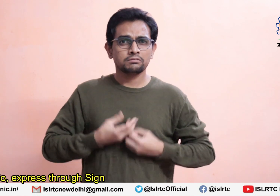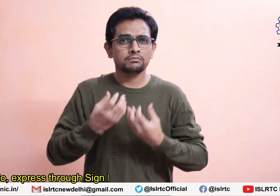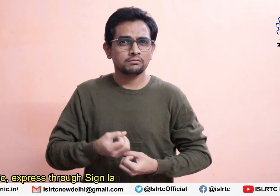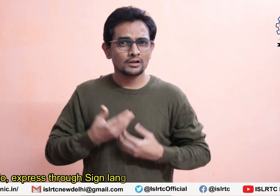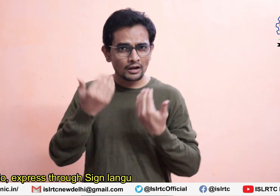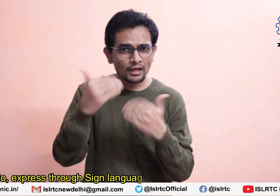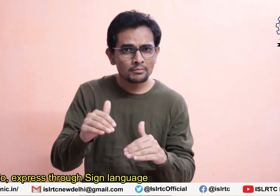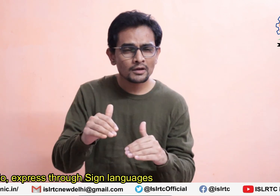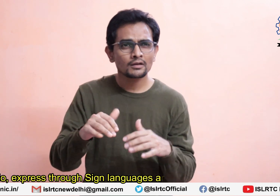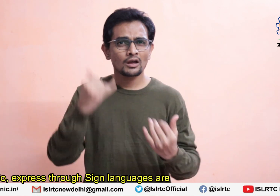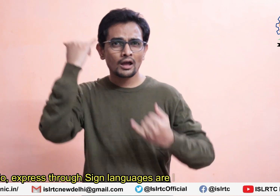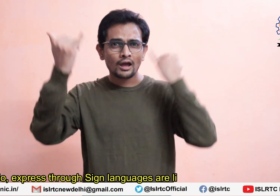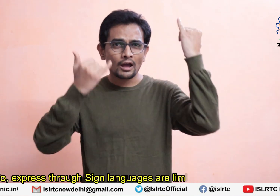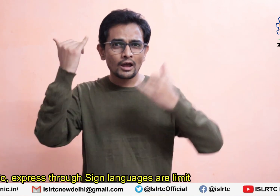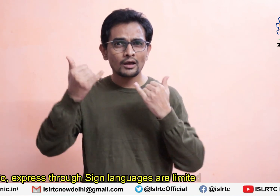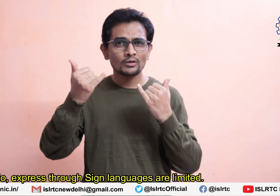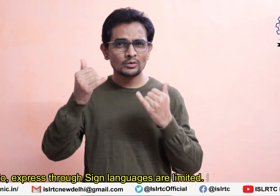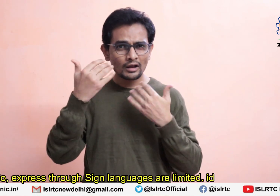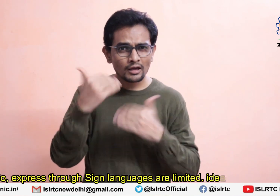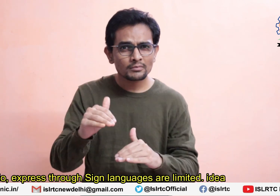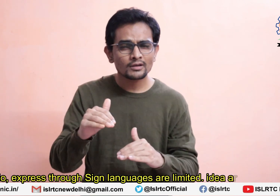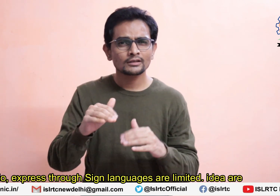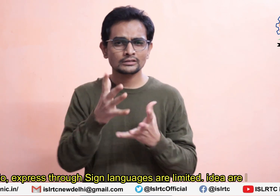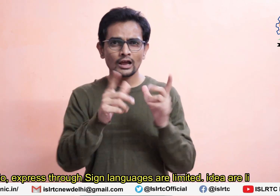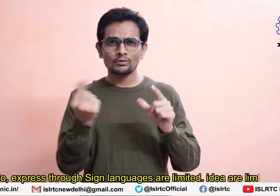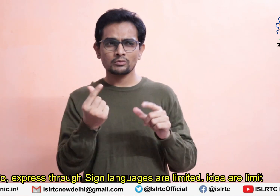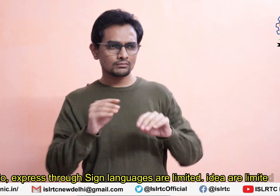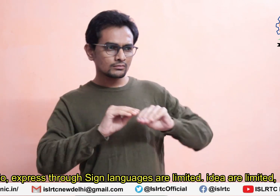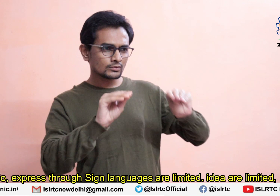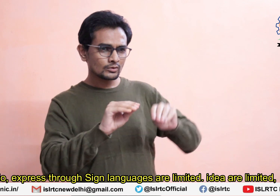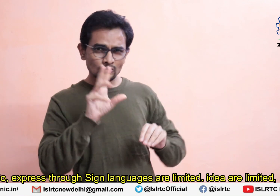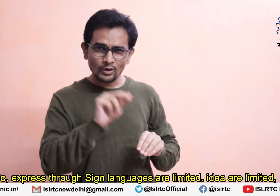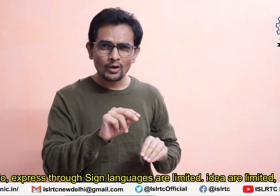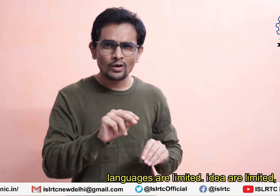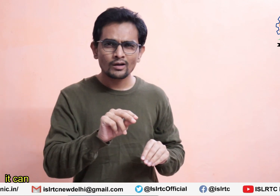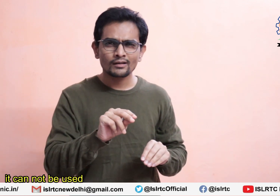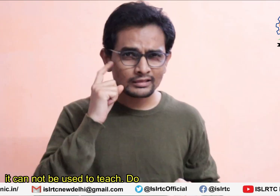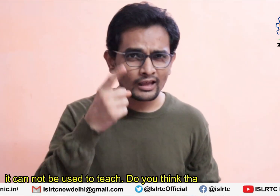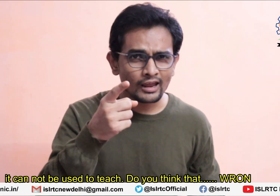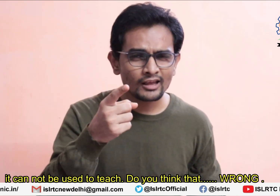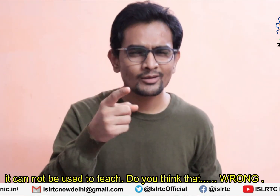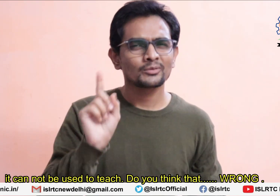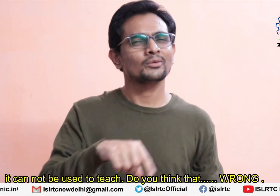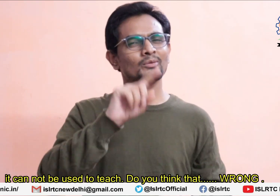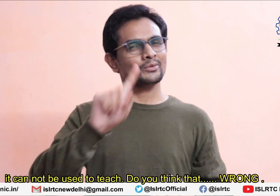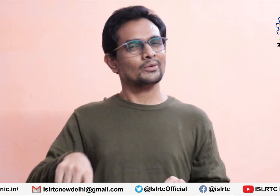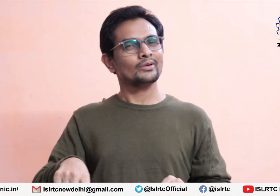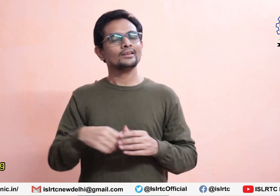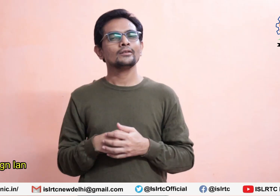expressing through sign languages are limited, ideas are limited, it cannot be used to teach, do you think